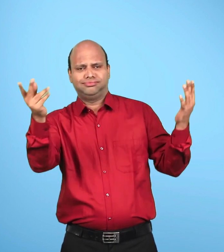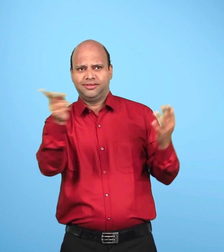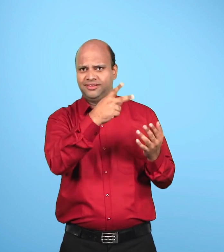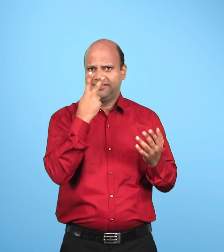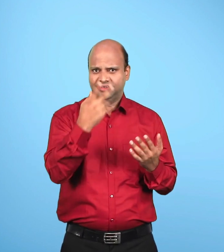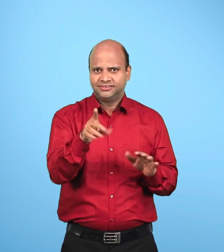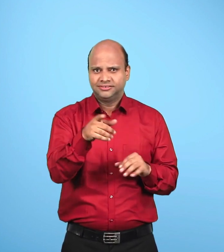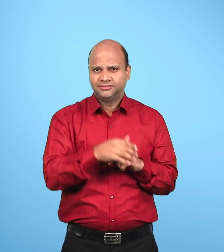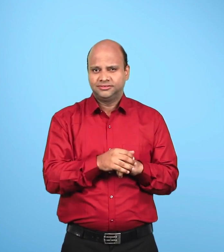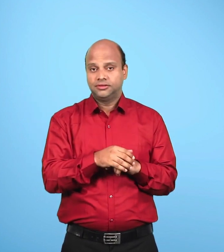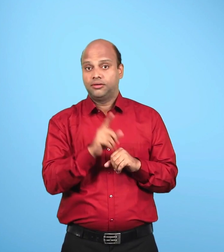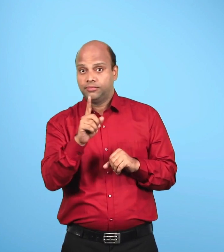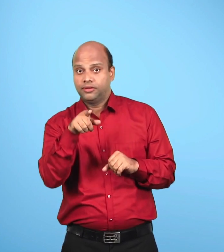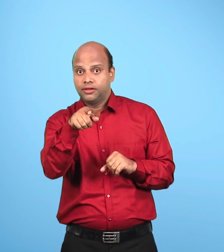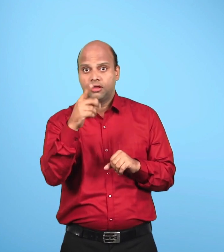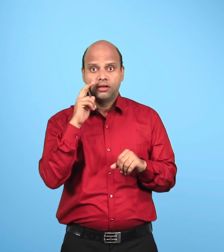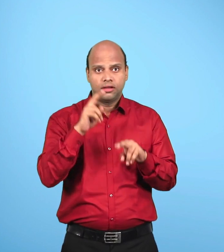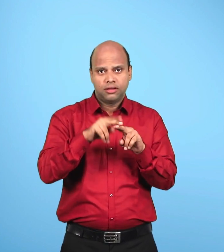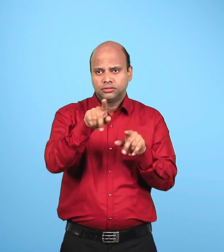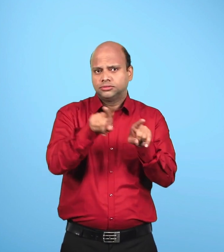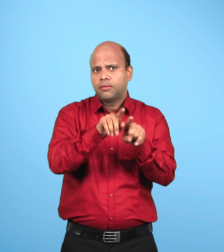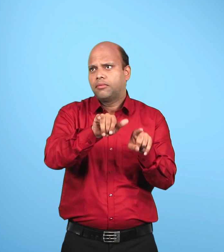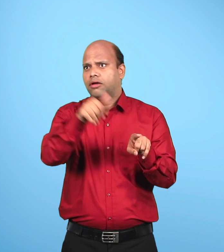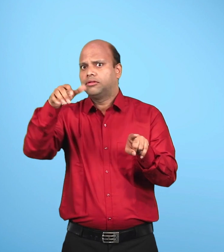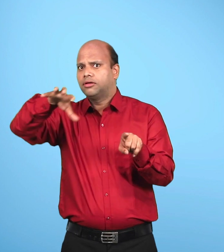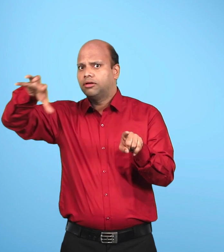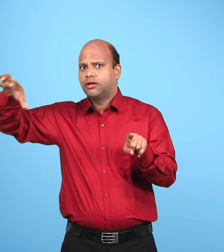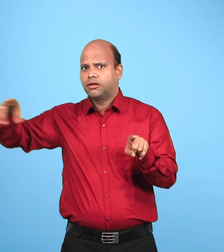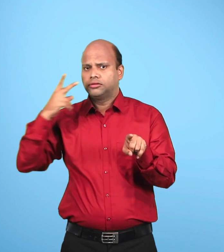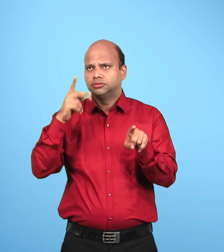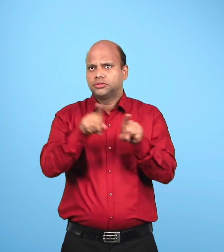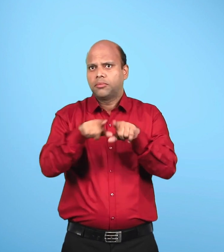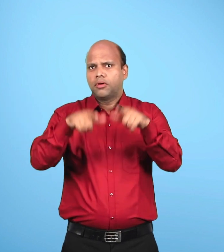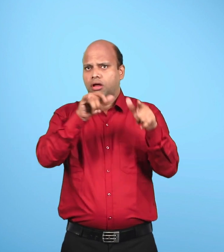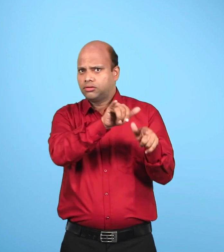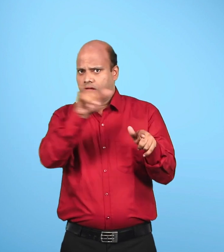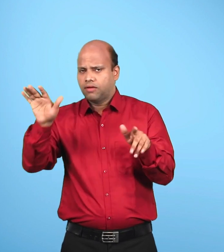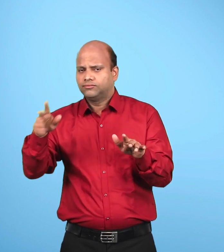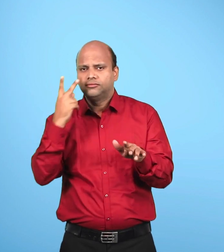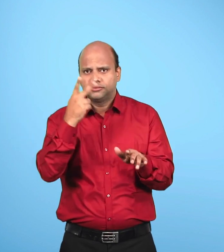trees. But have you ever noticed such trees naturally growing in other